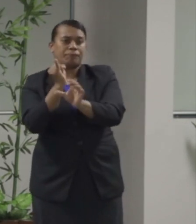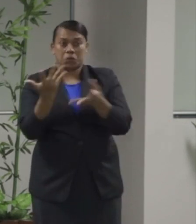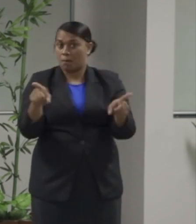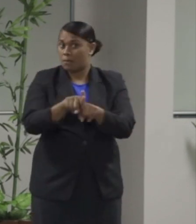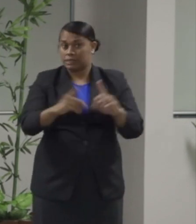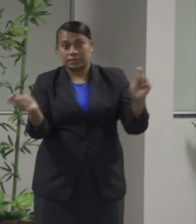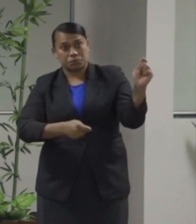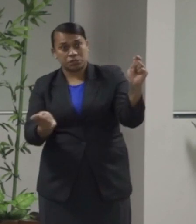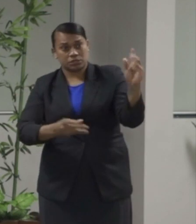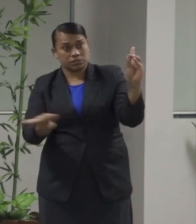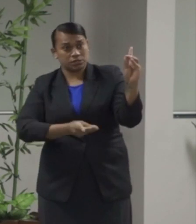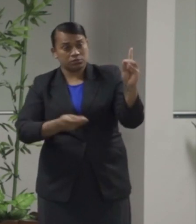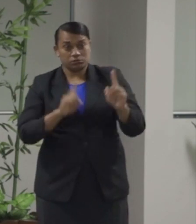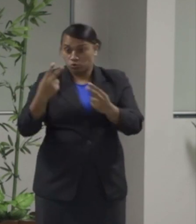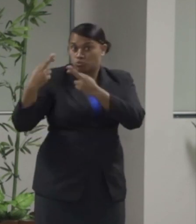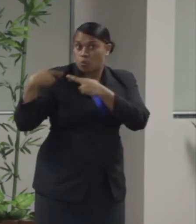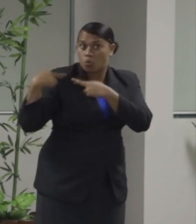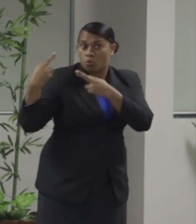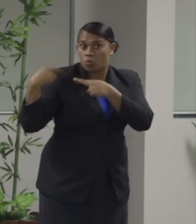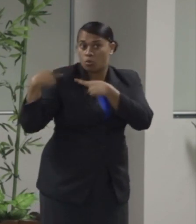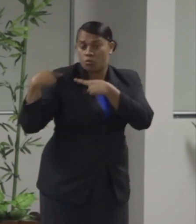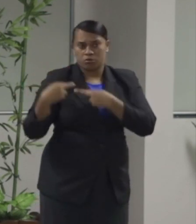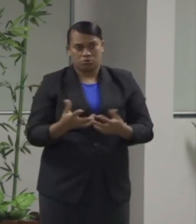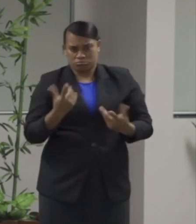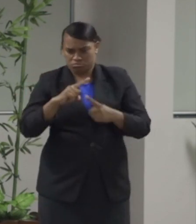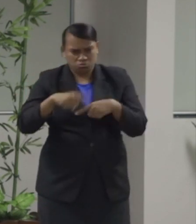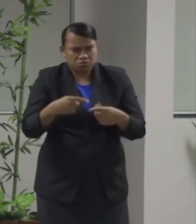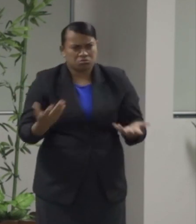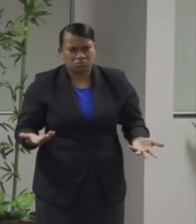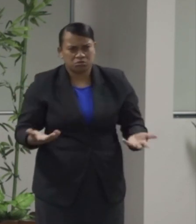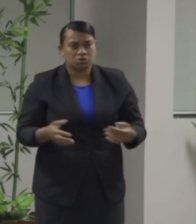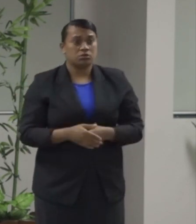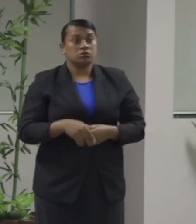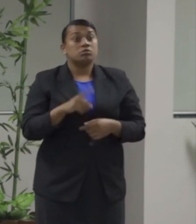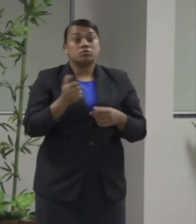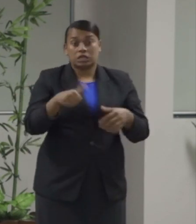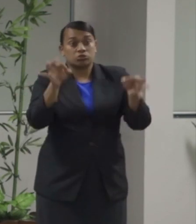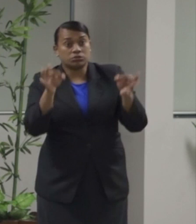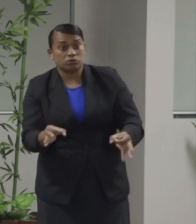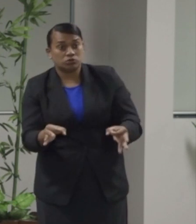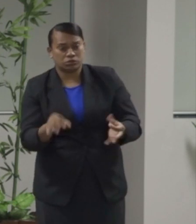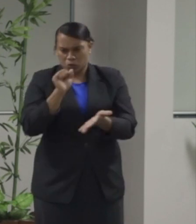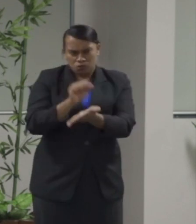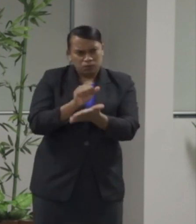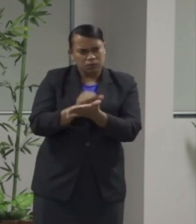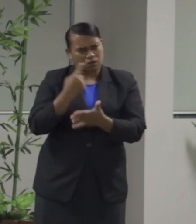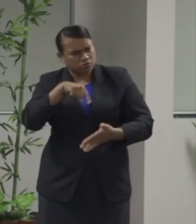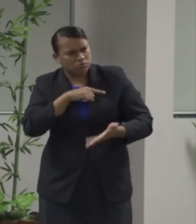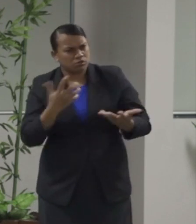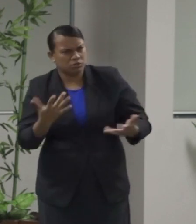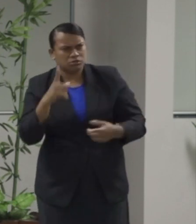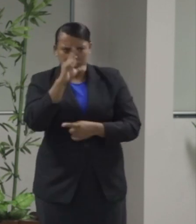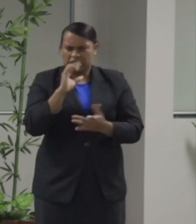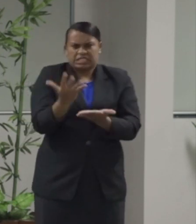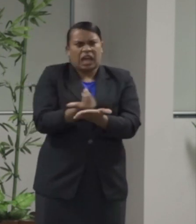about responsibility. This is about making hard calls today that spares future suffering and that can get us past the worst